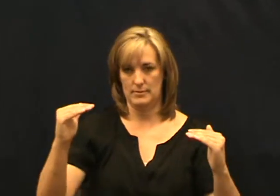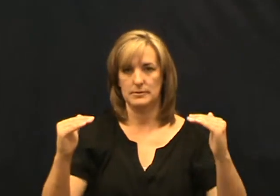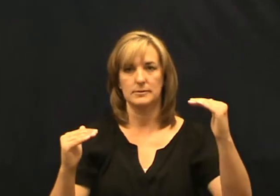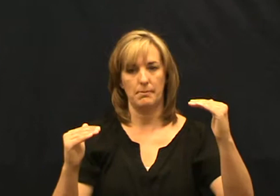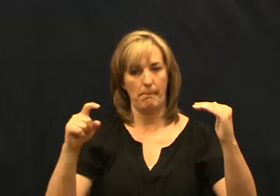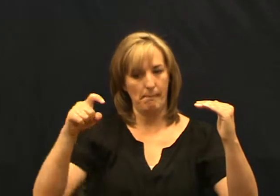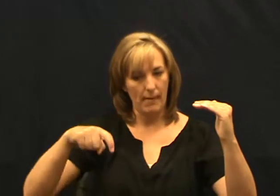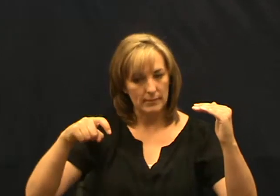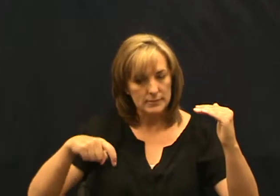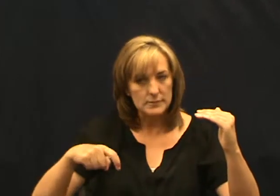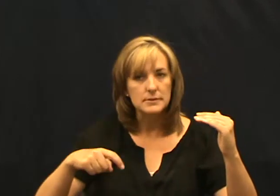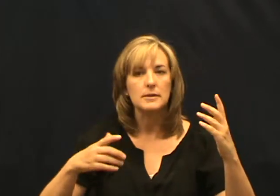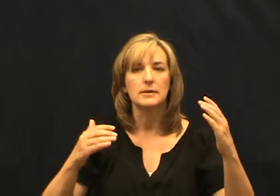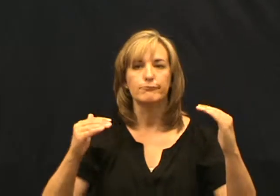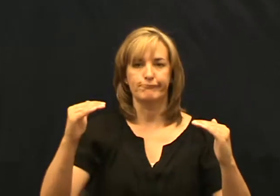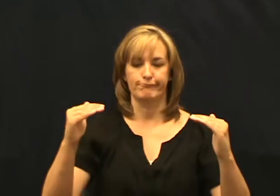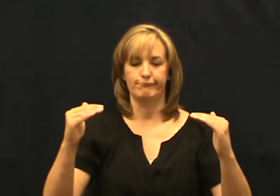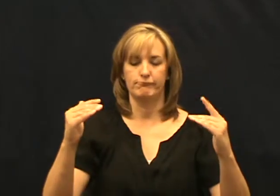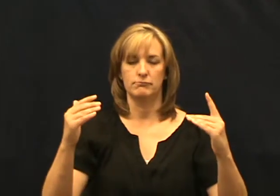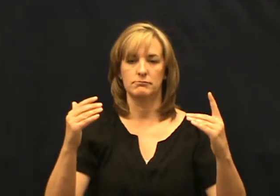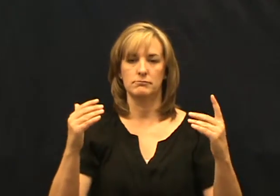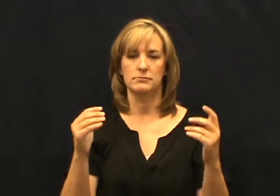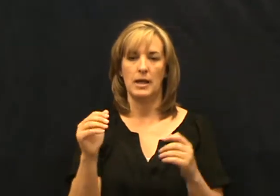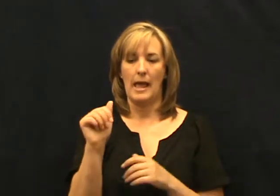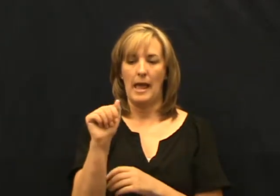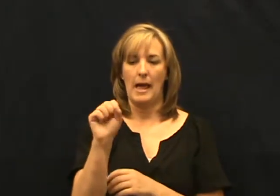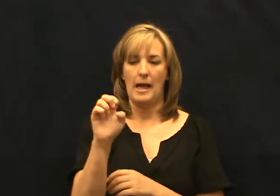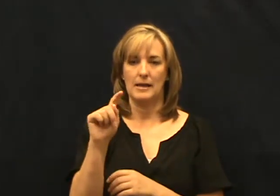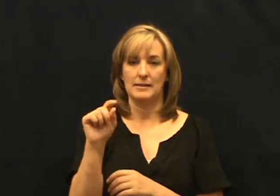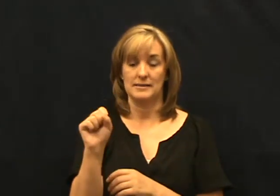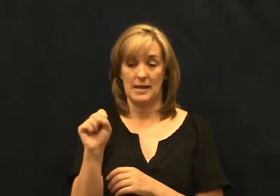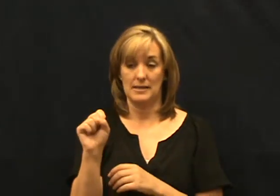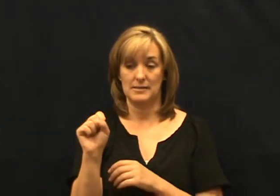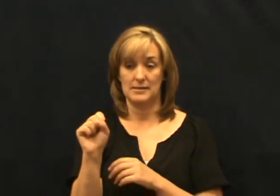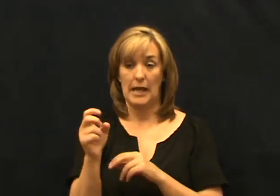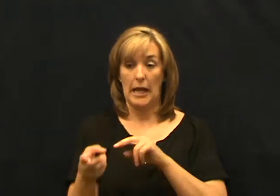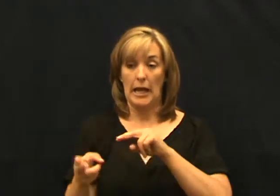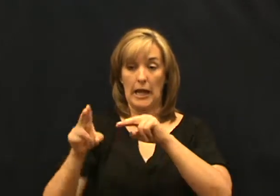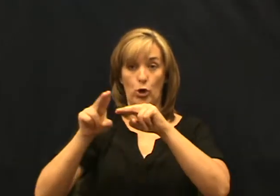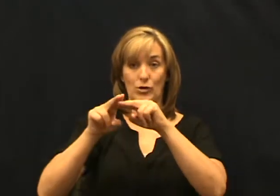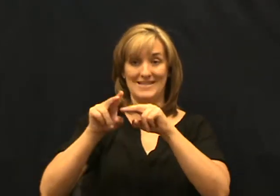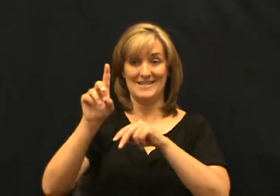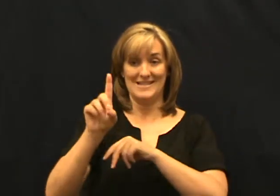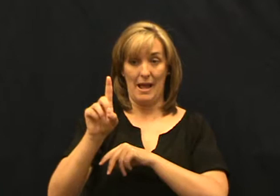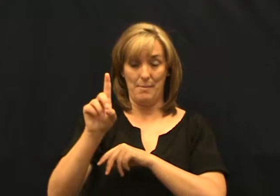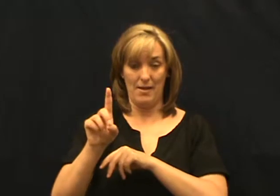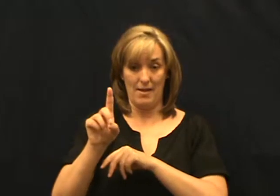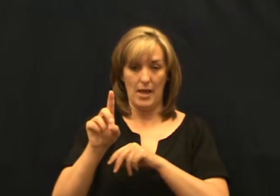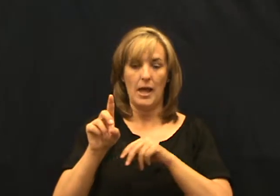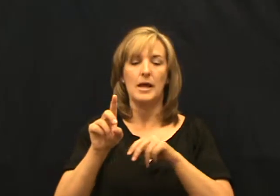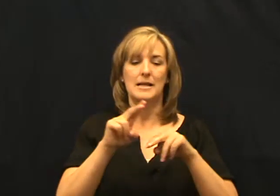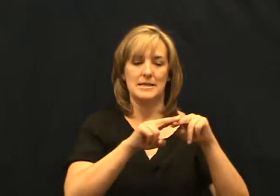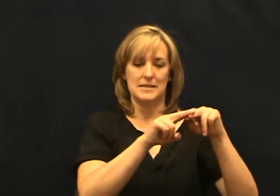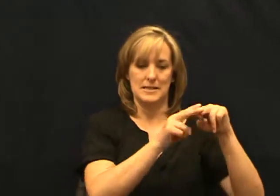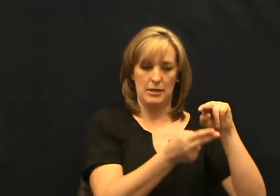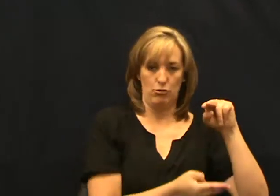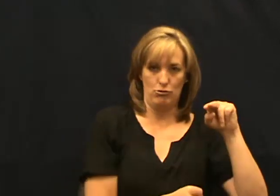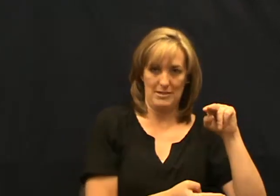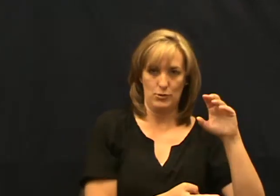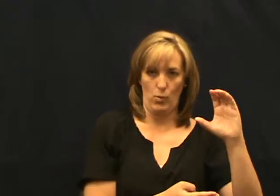assets, remember, are increased with the debit and decreased with a credit. So everything on the left side of the accounting